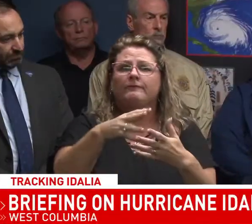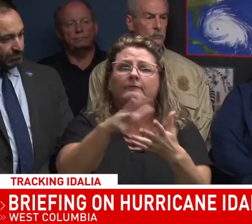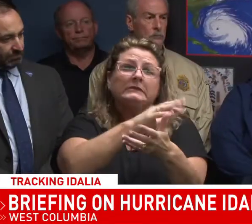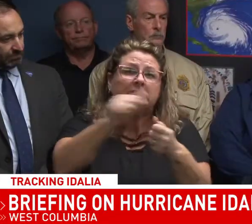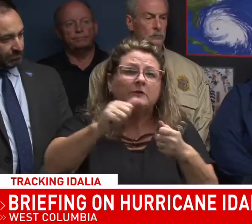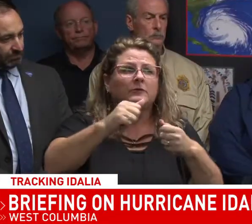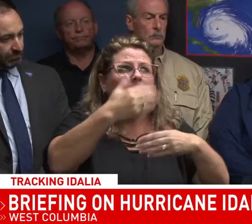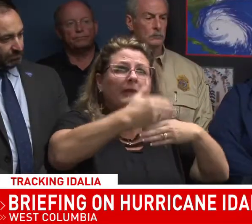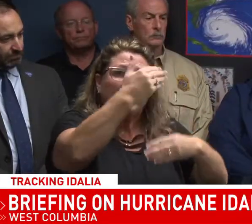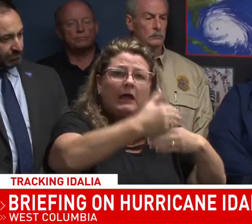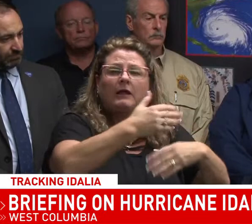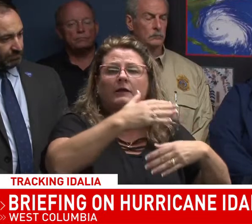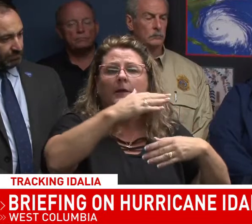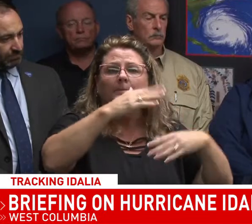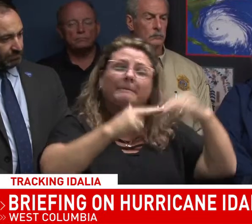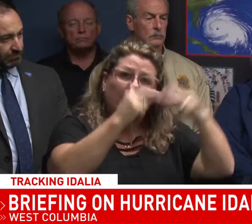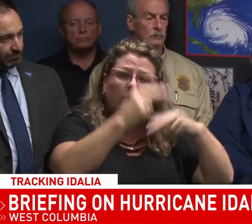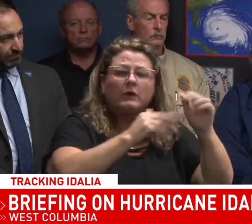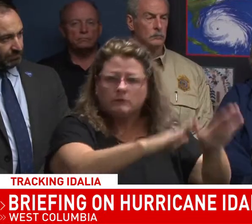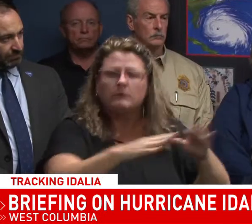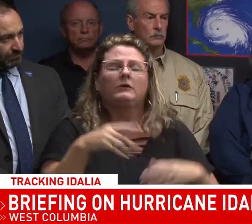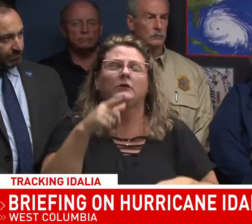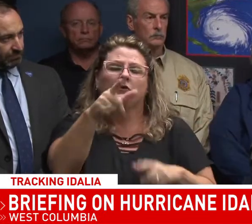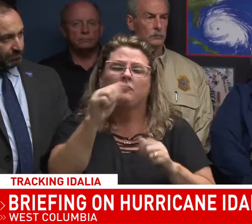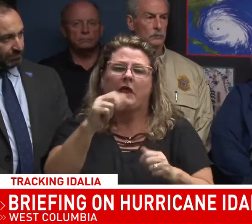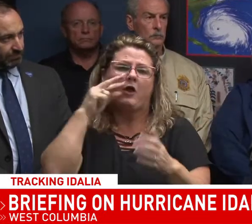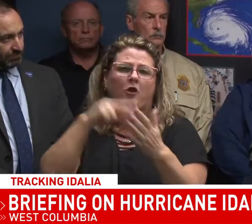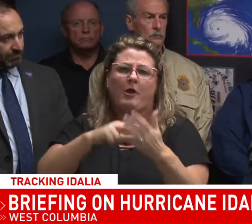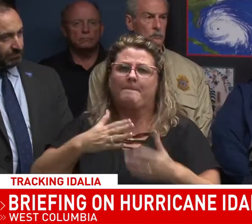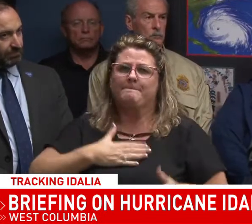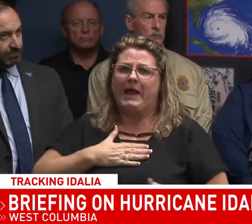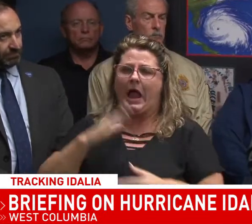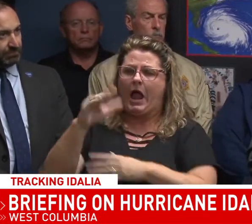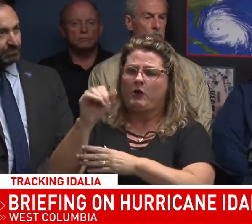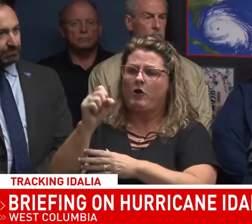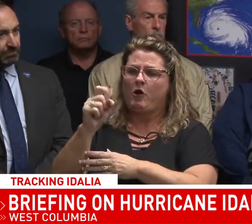coast, we do ask that you go online to mycoast.org,